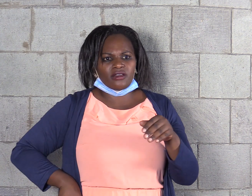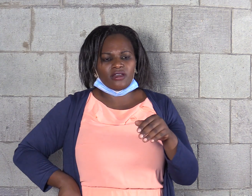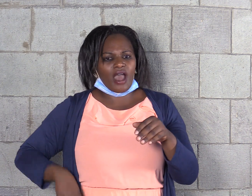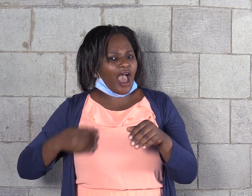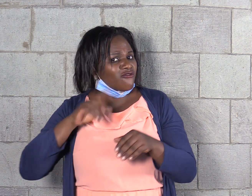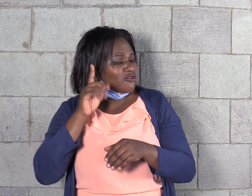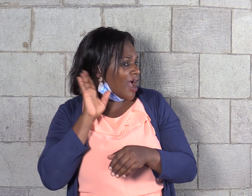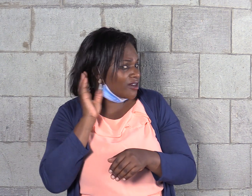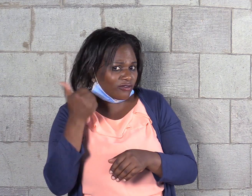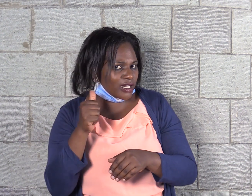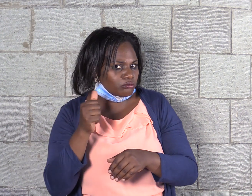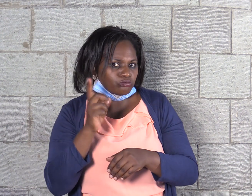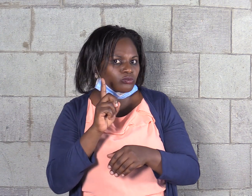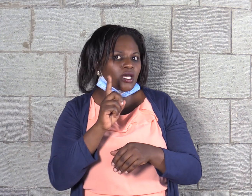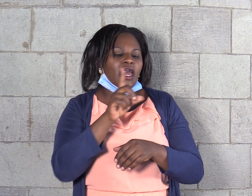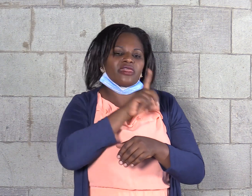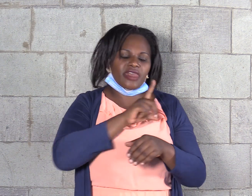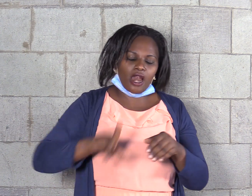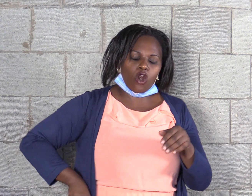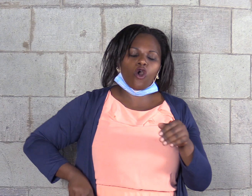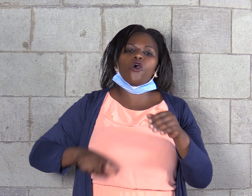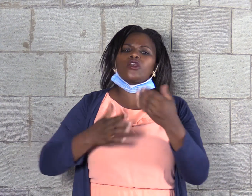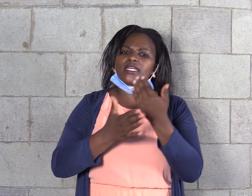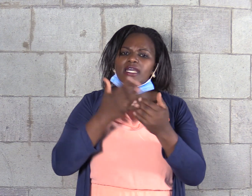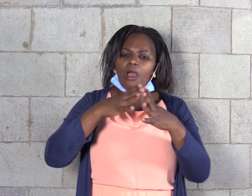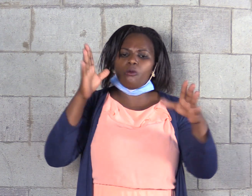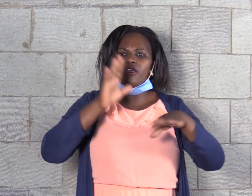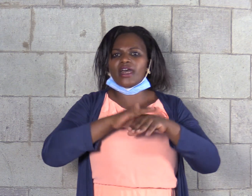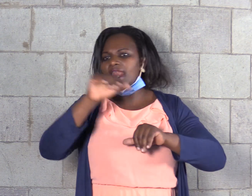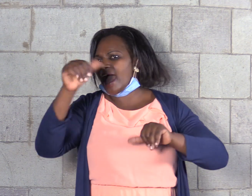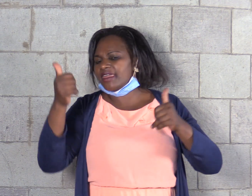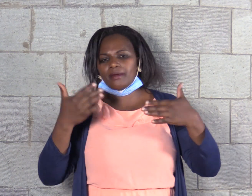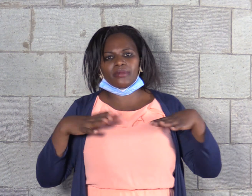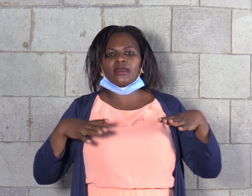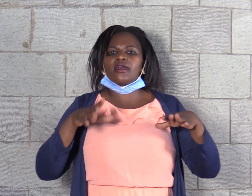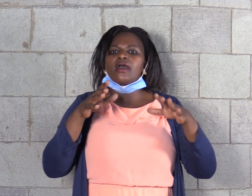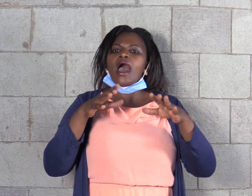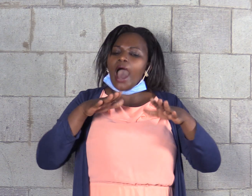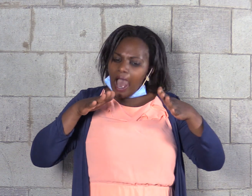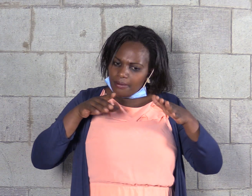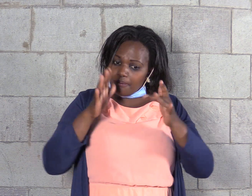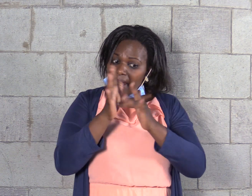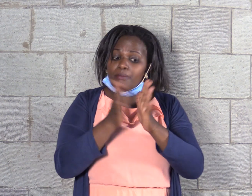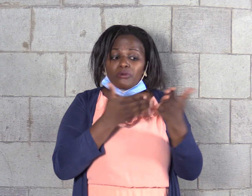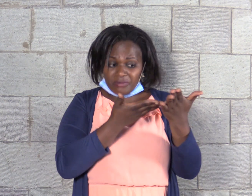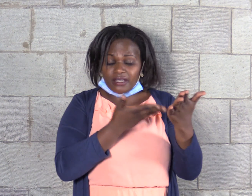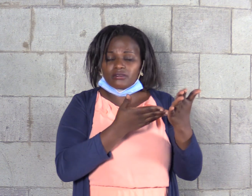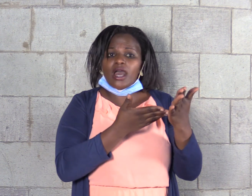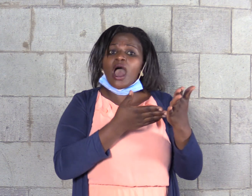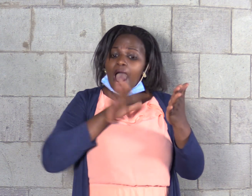anyone? No. The Lord cares more than anybody else. The Bible says that a mother may leave her child, may leave her